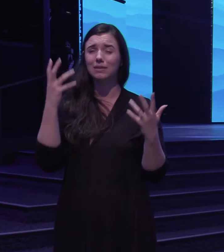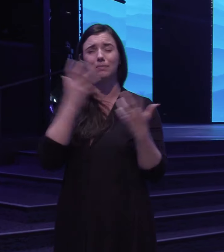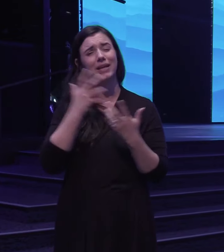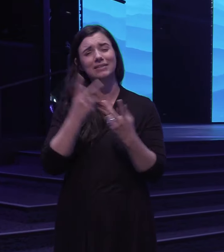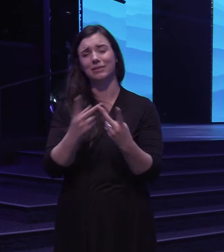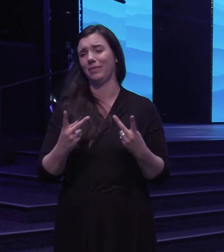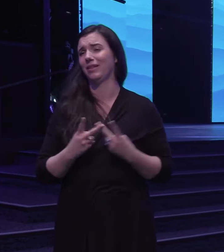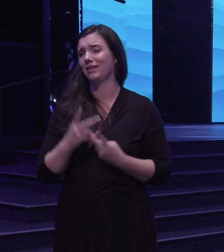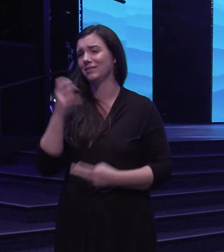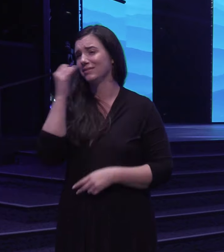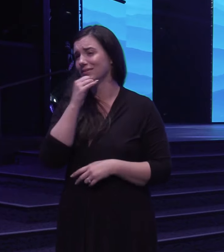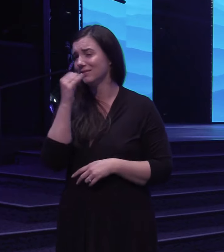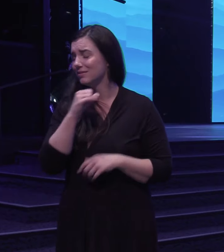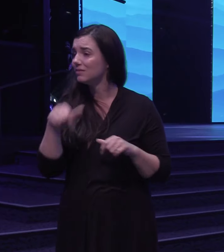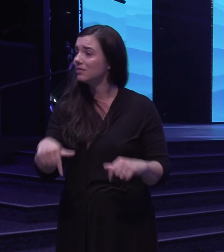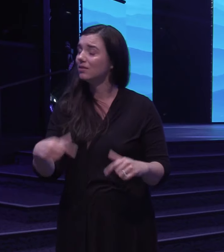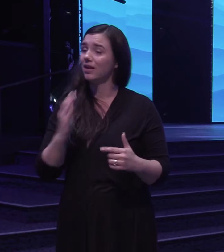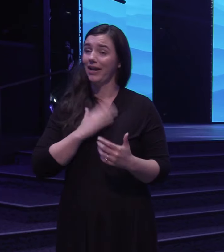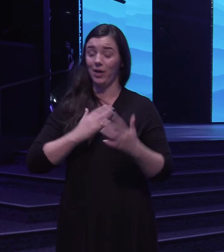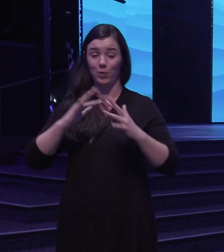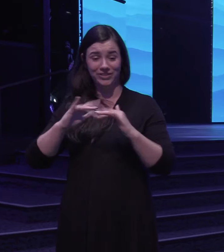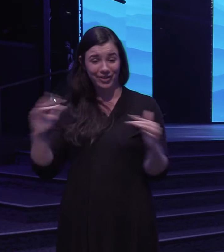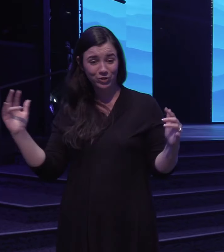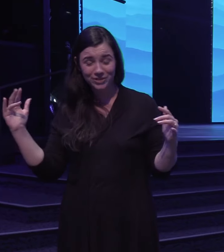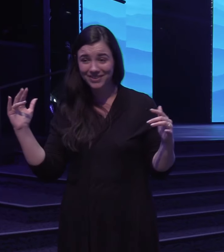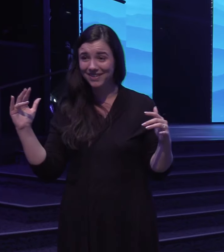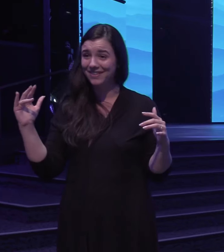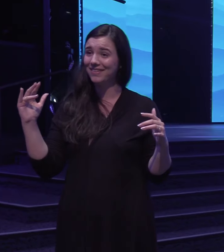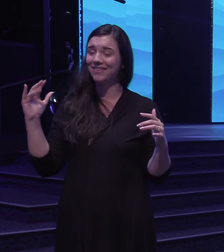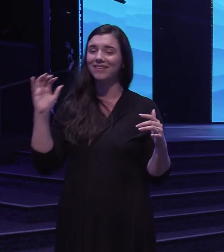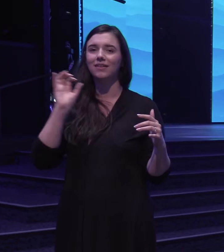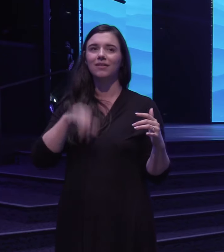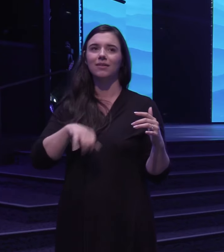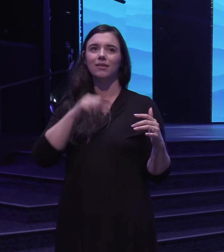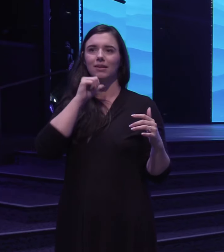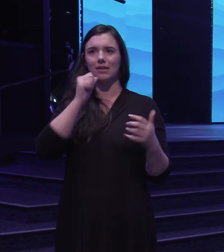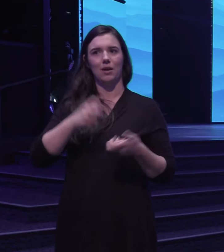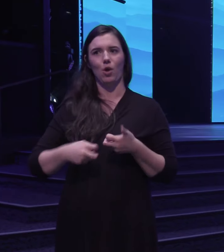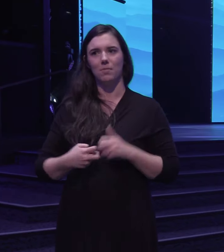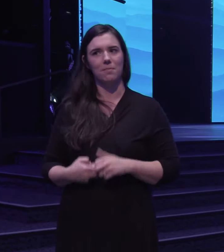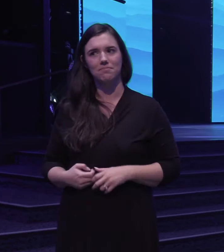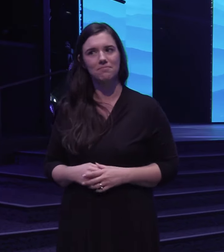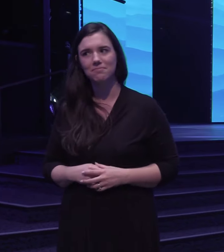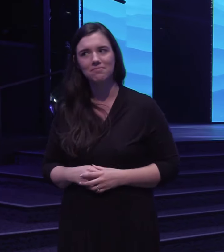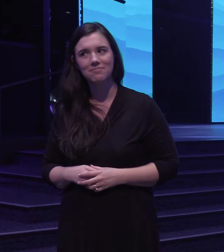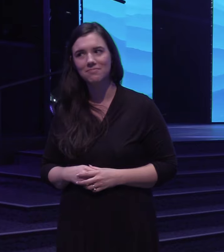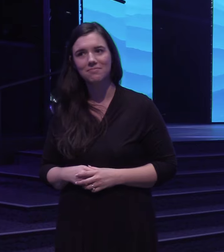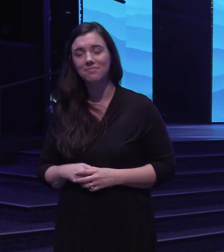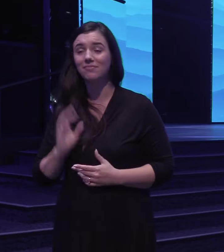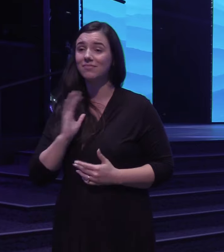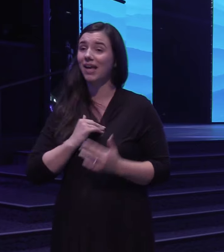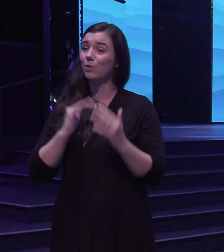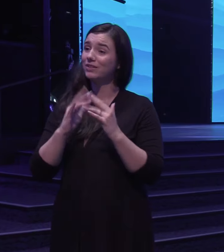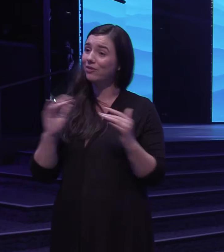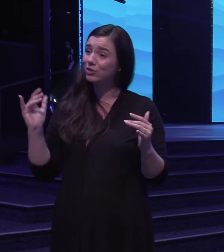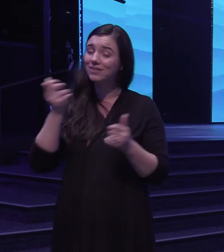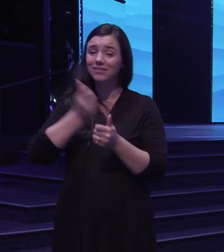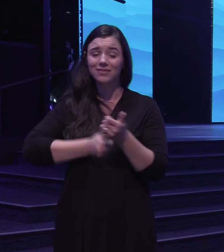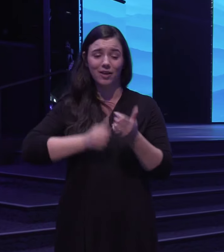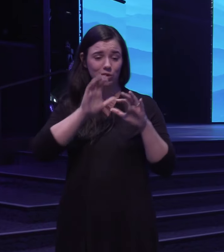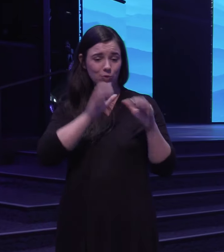amazing place. And our diversity is not a problem. In fact, every